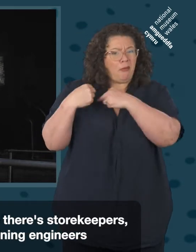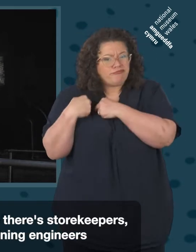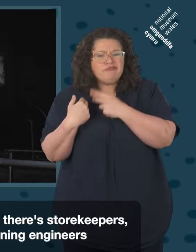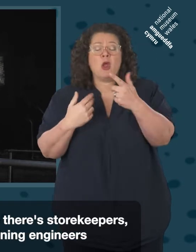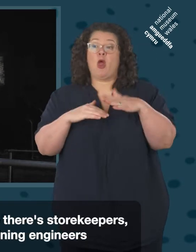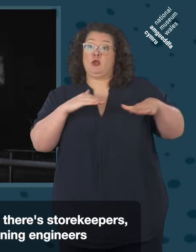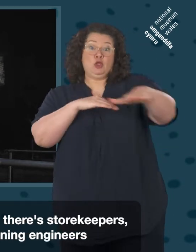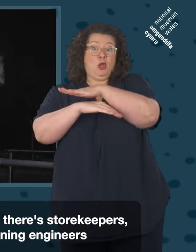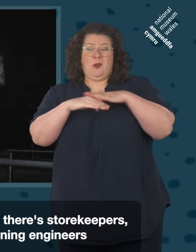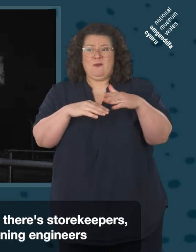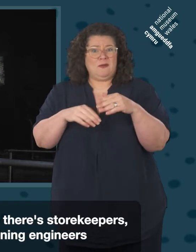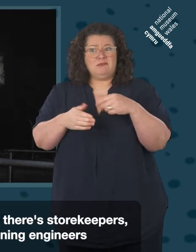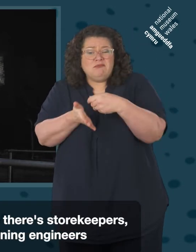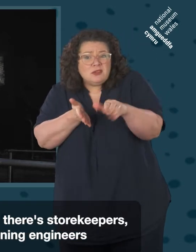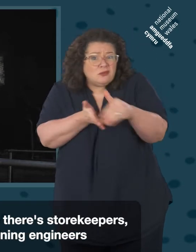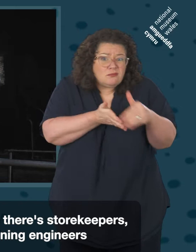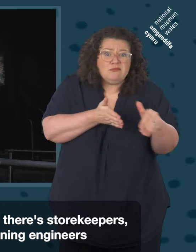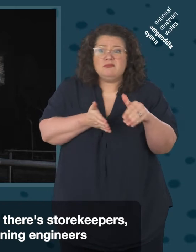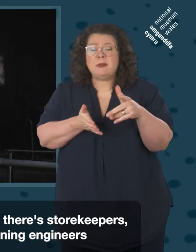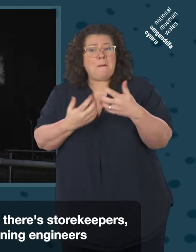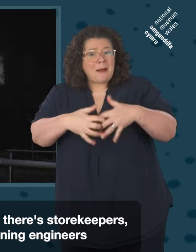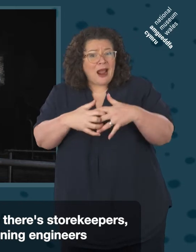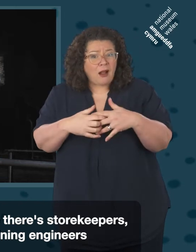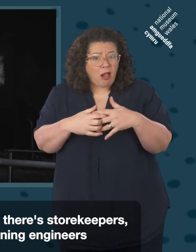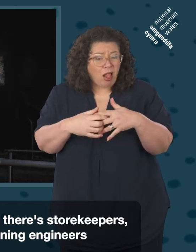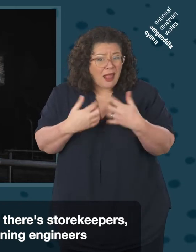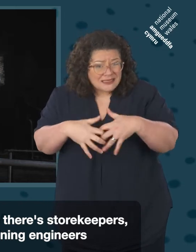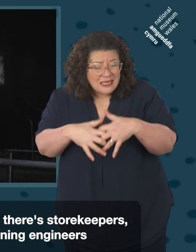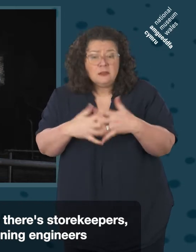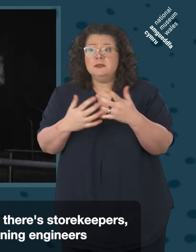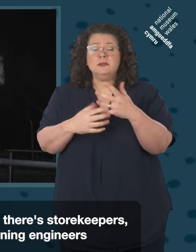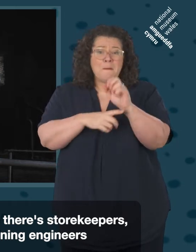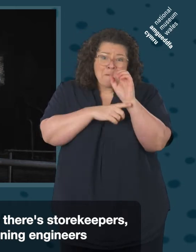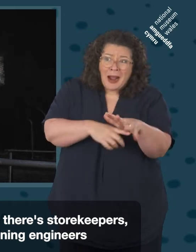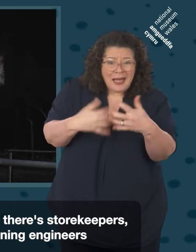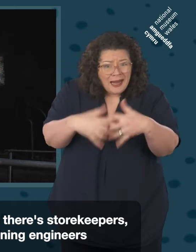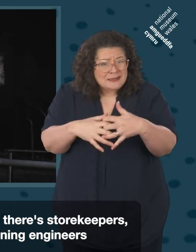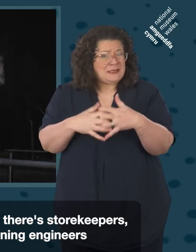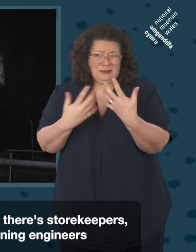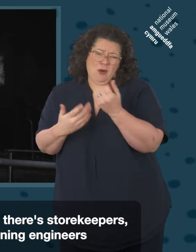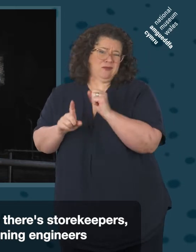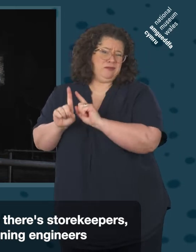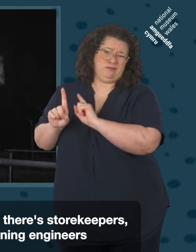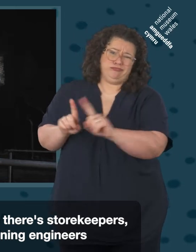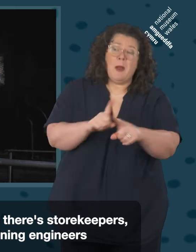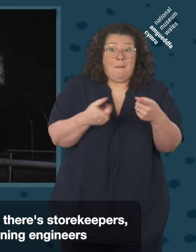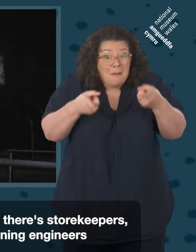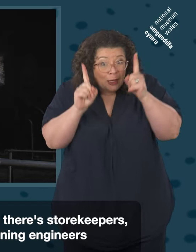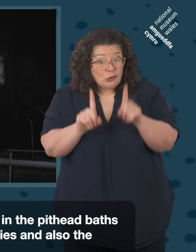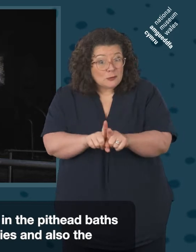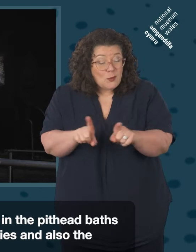hydraulic people. On the surface, there's storekeepers, mechanical engineers, mining